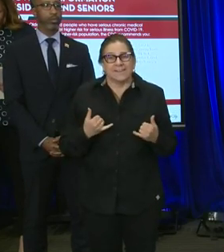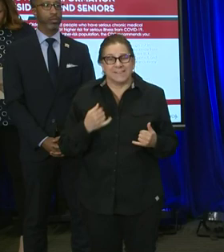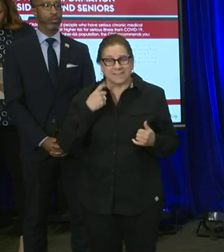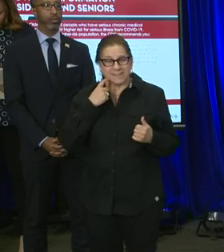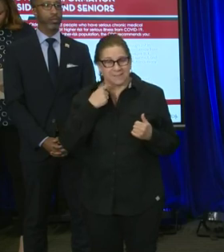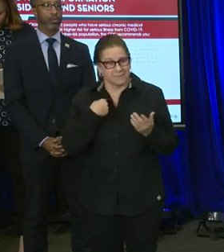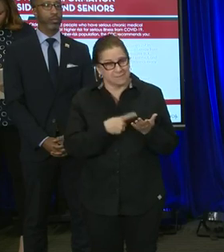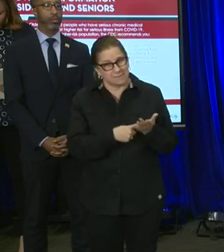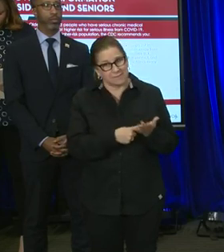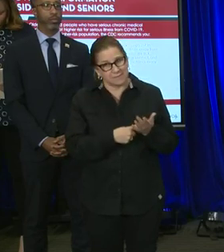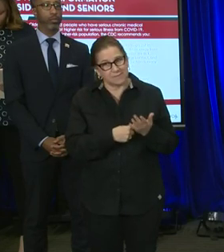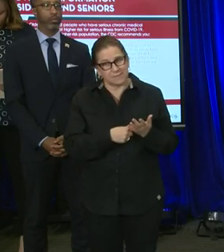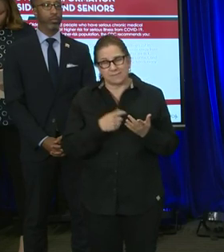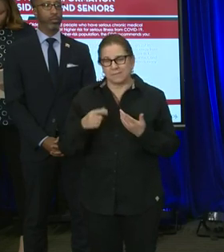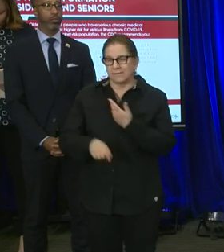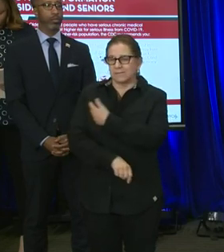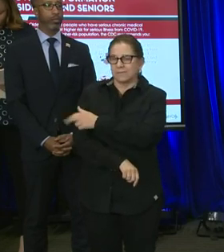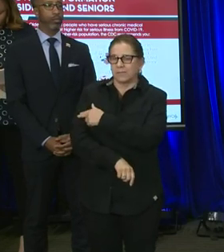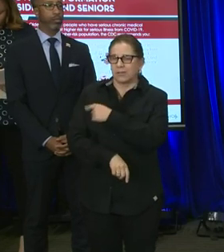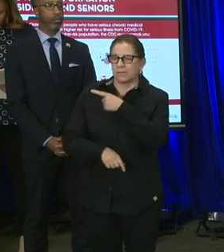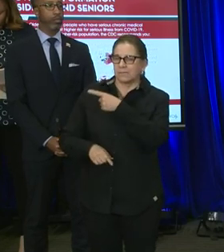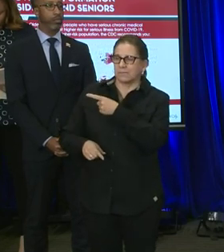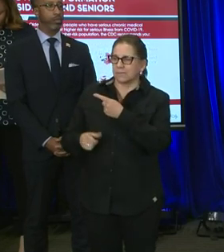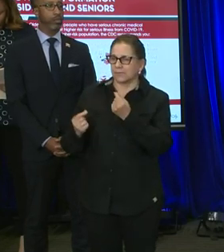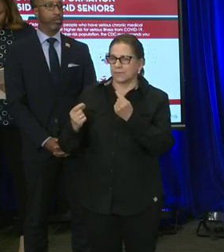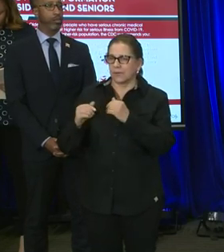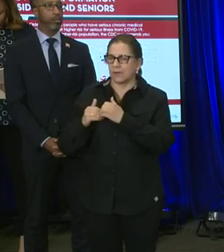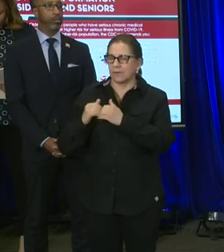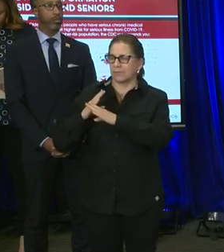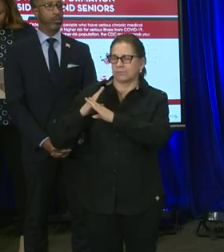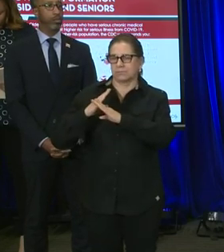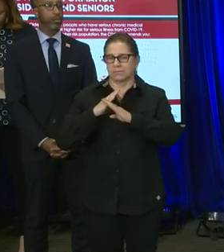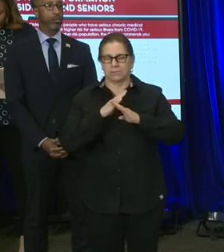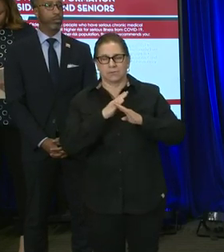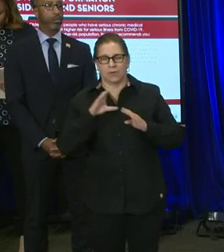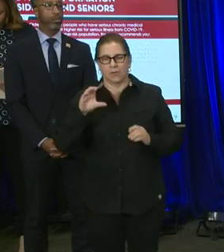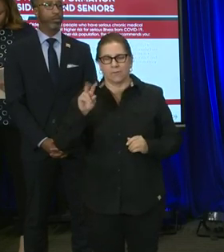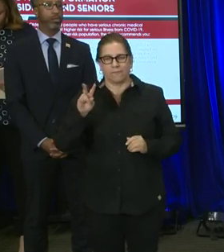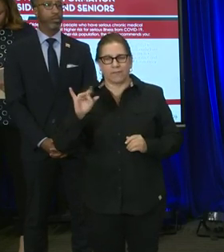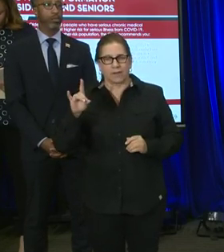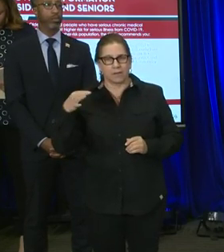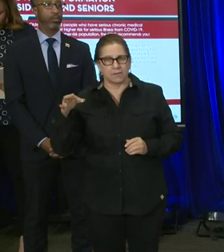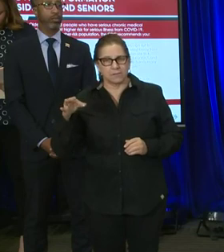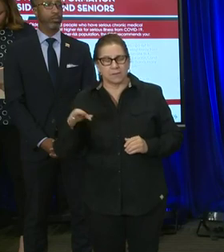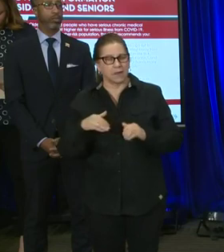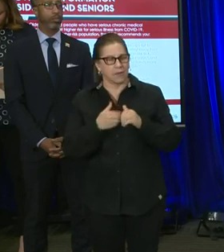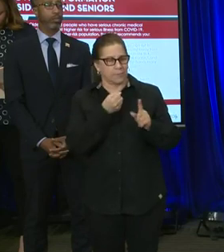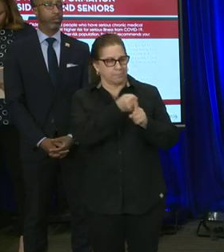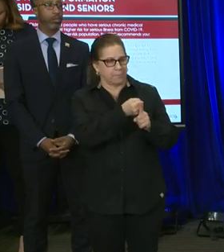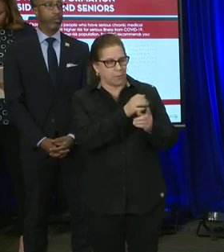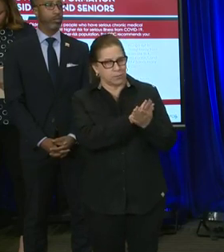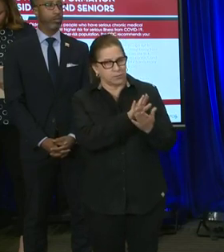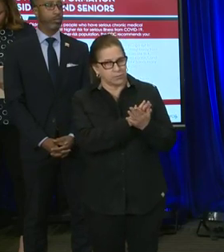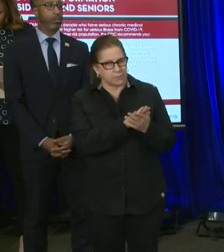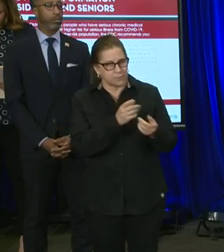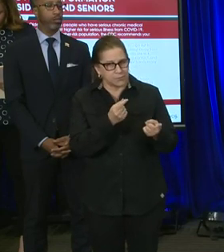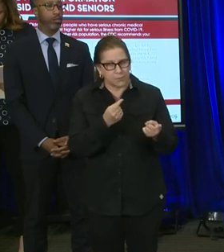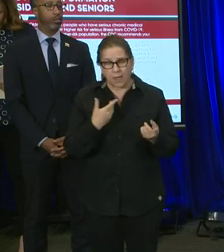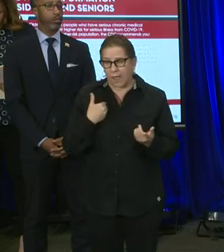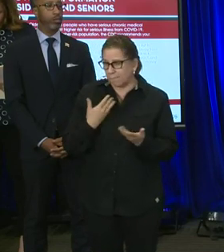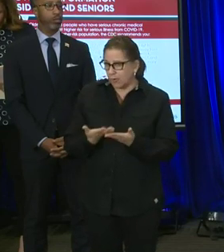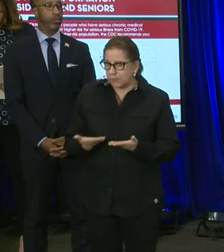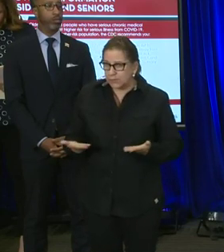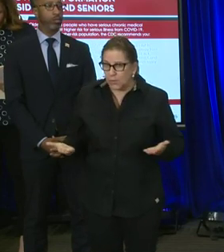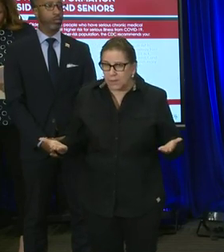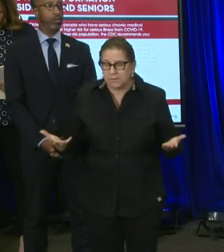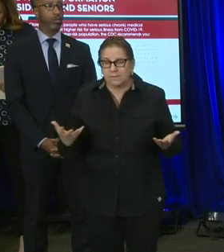combat COVID-19, some of the impacts to our schools, the resources available to aid in the district's economic